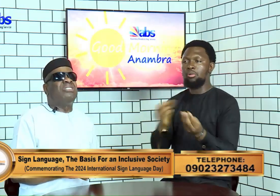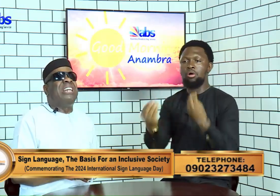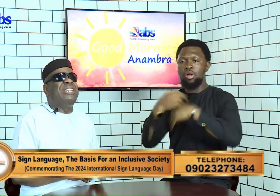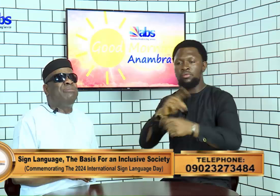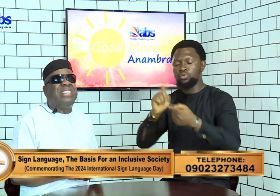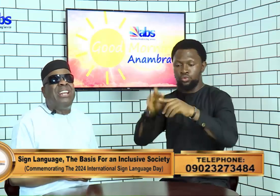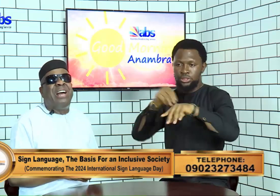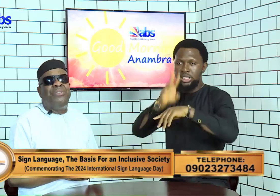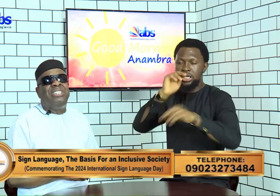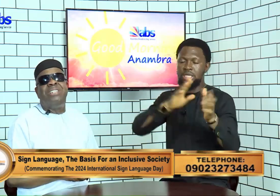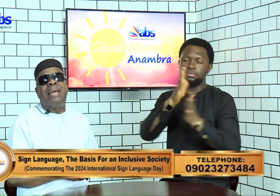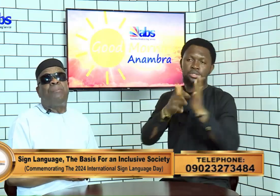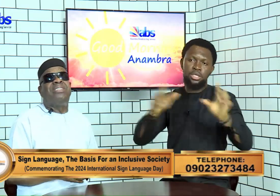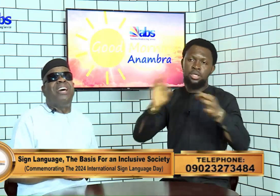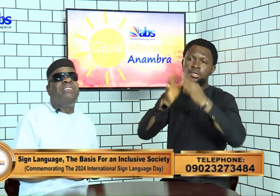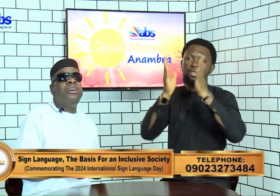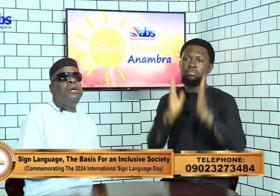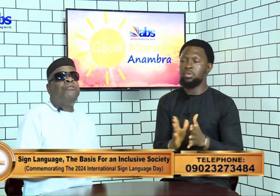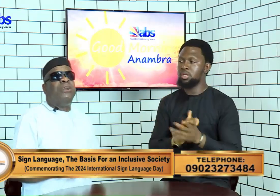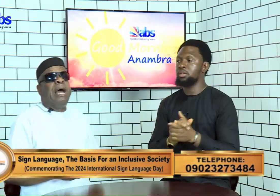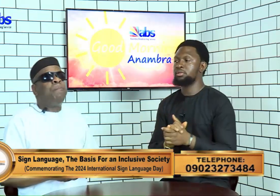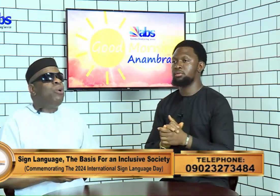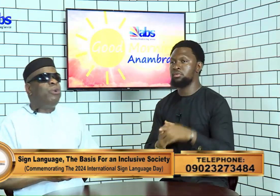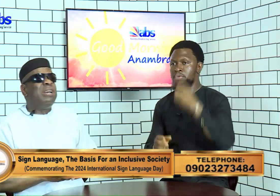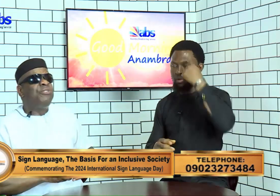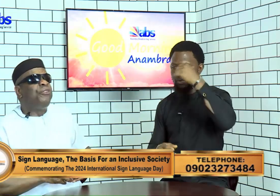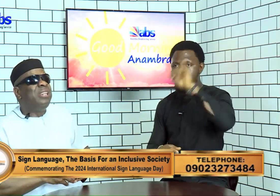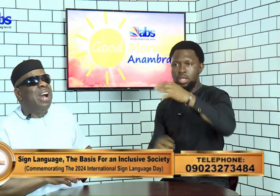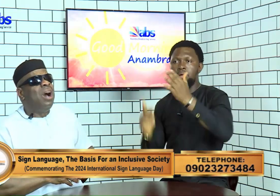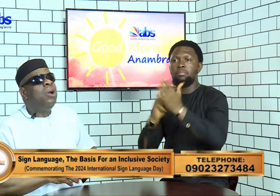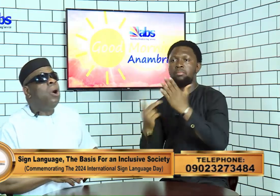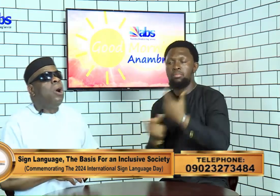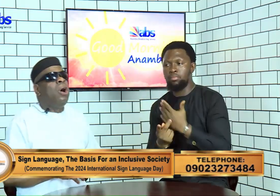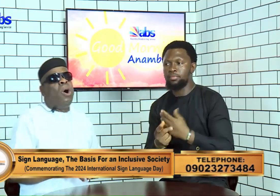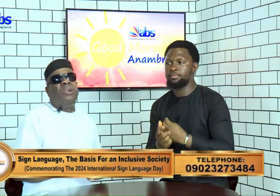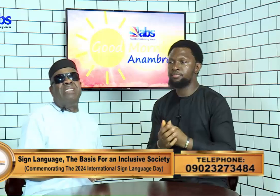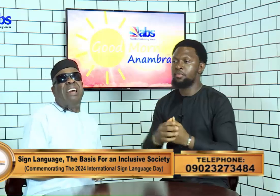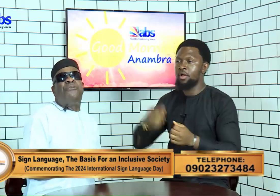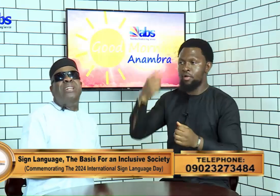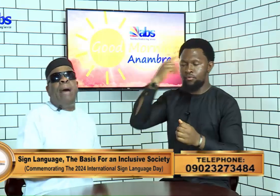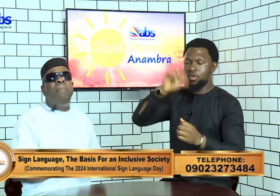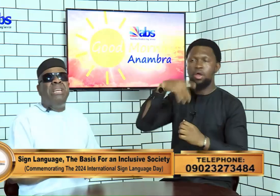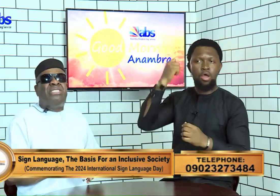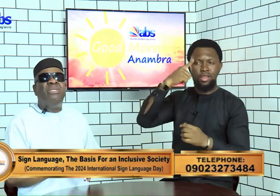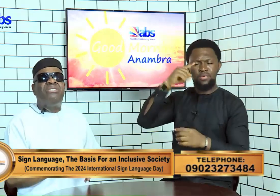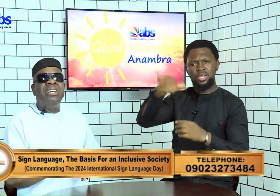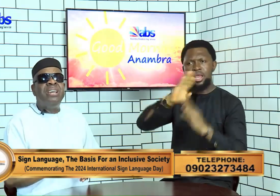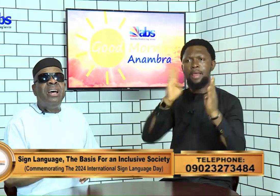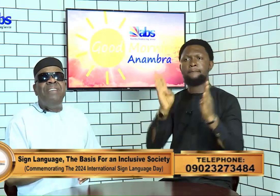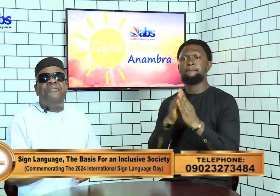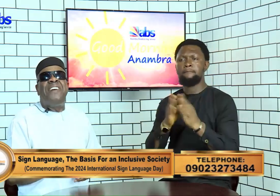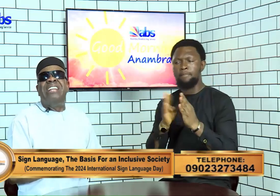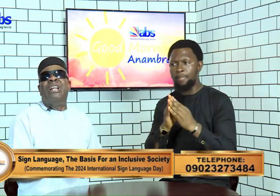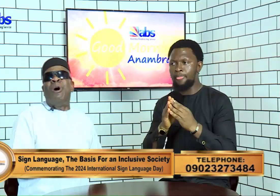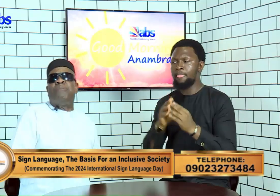to send them sign language interpreters for their programs, for their understanding, for their meetings.